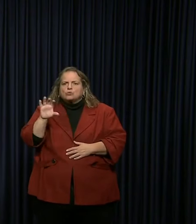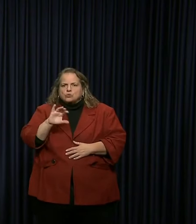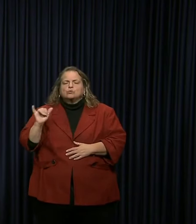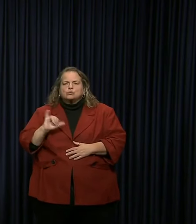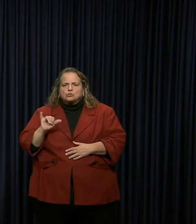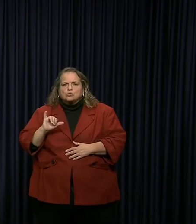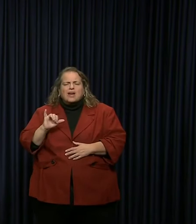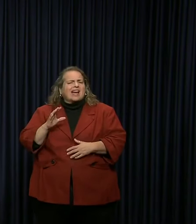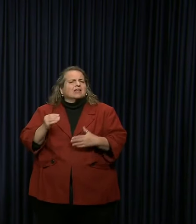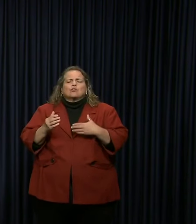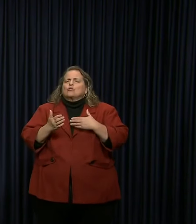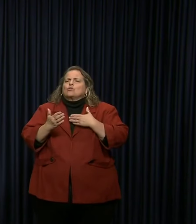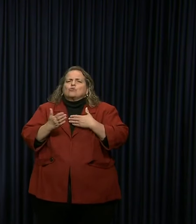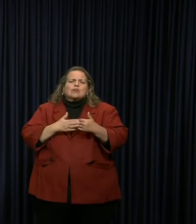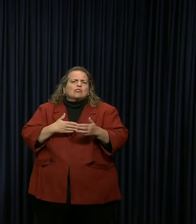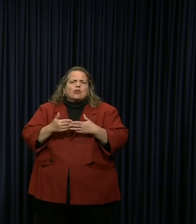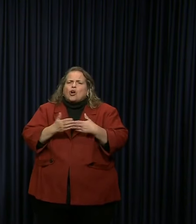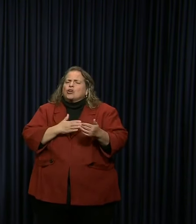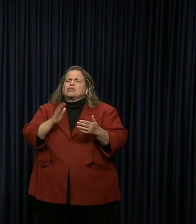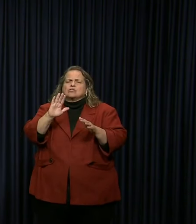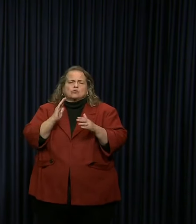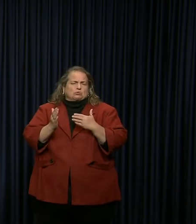And regardless